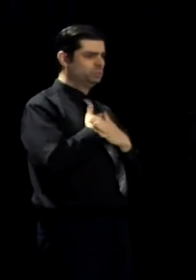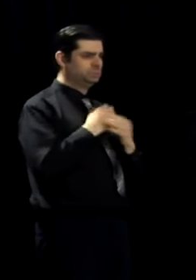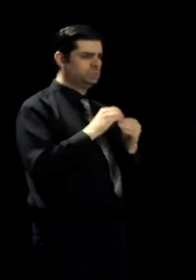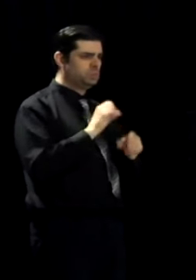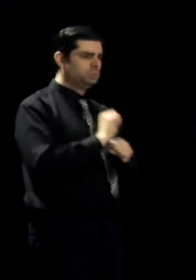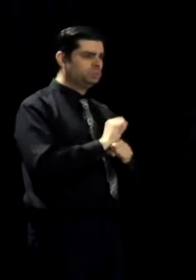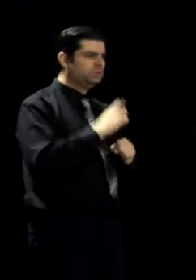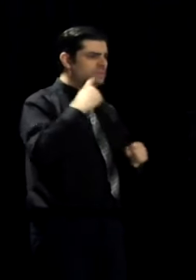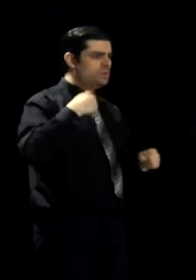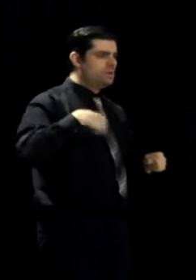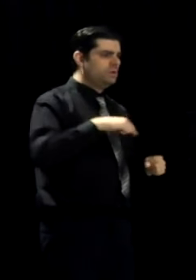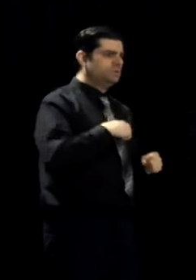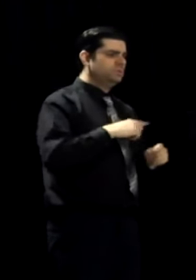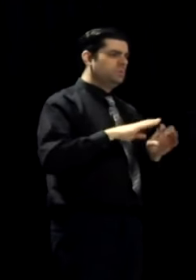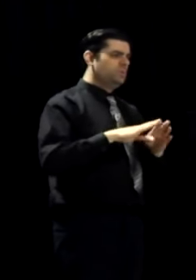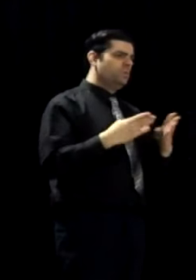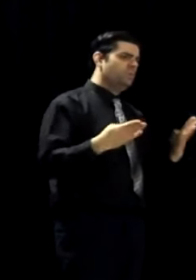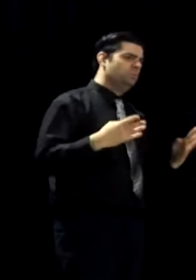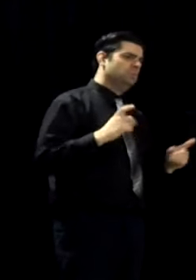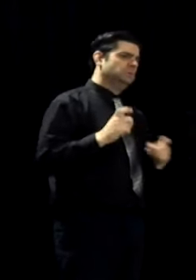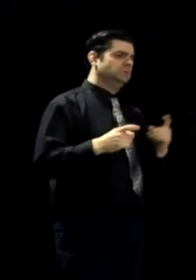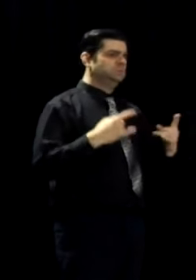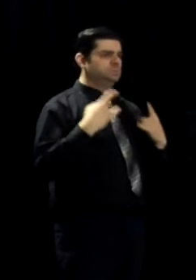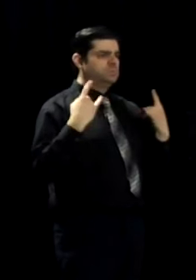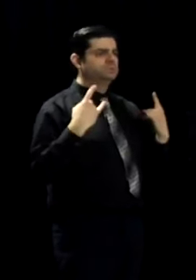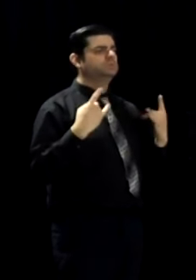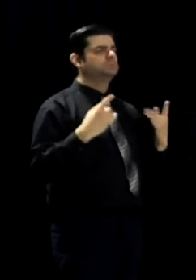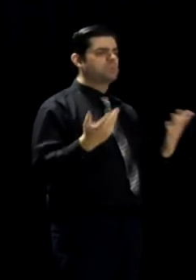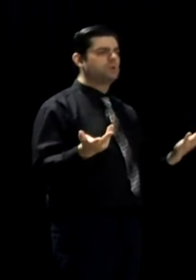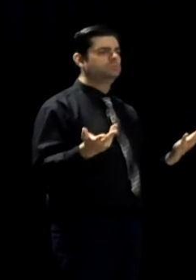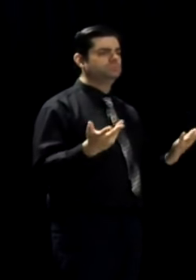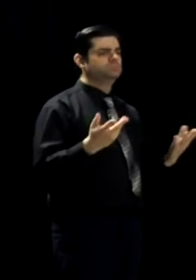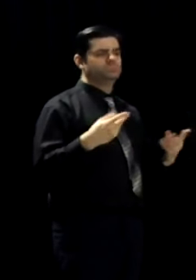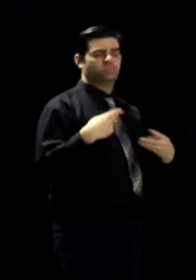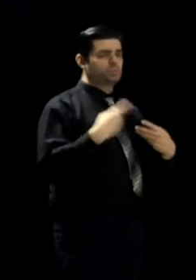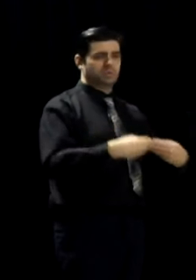We'll get you masks if you need masks. We'll figure it out.